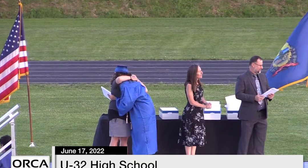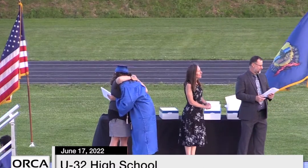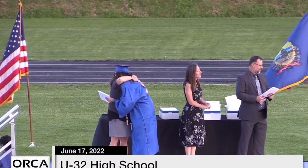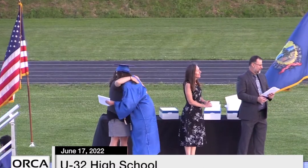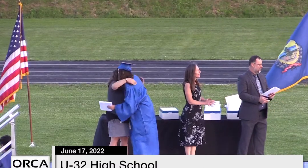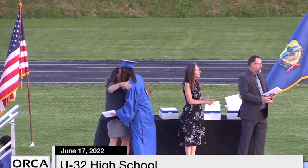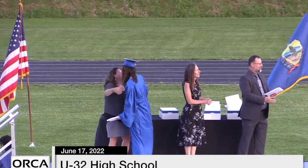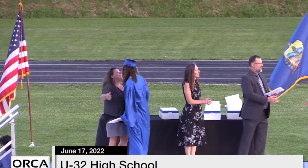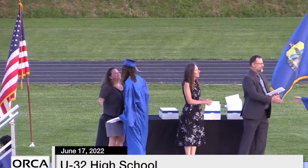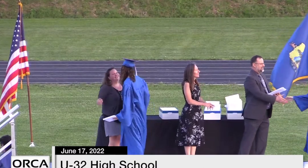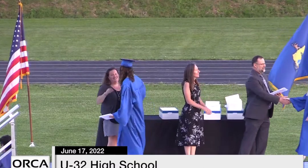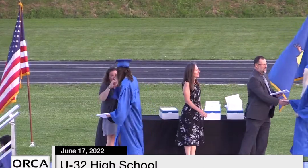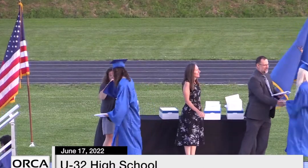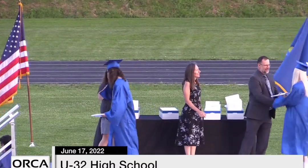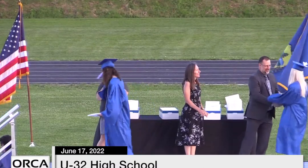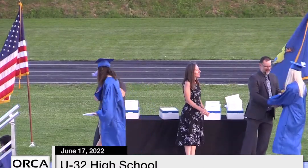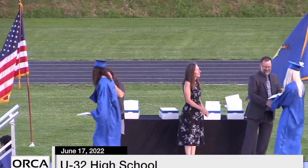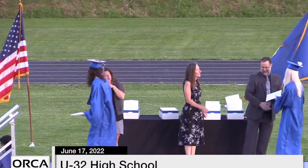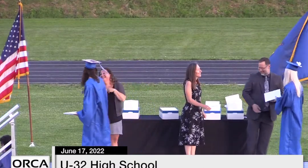Arthur Nealon LaRose.